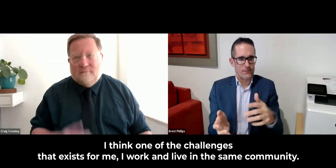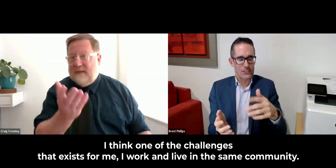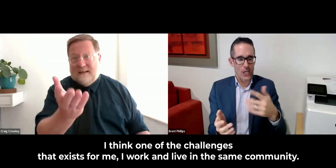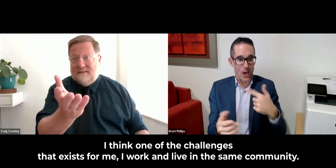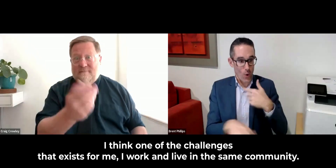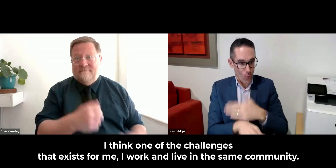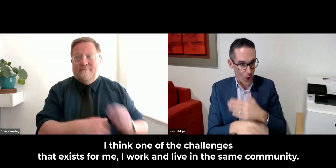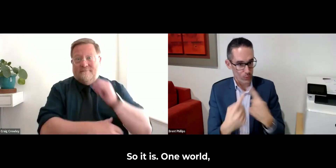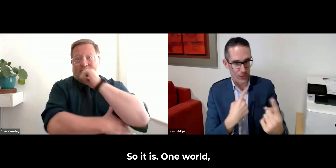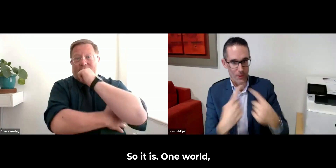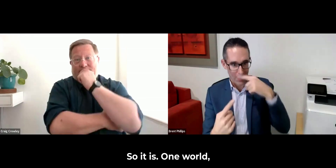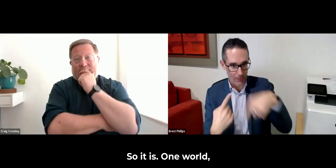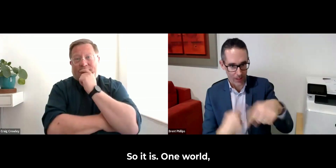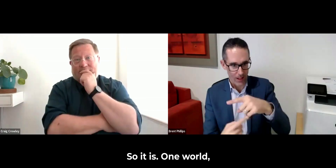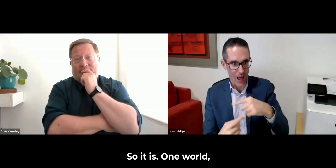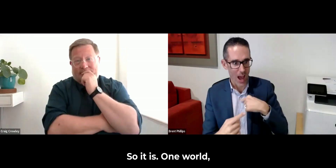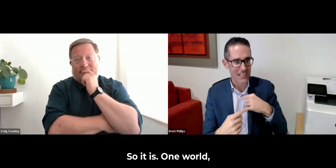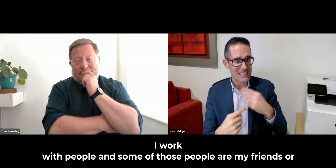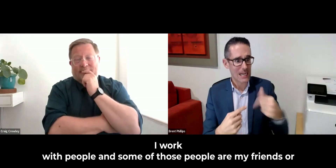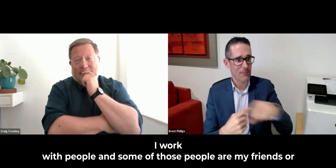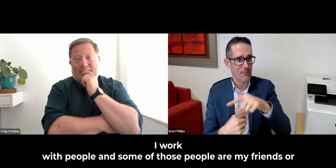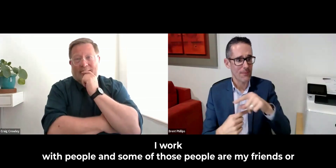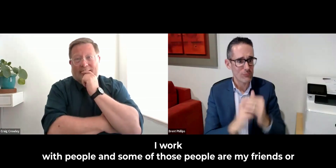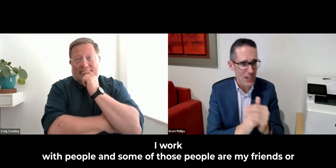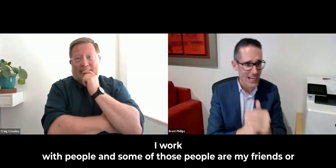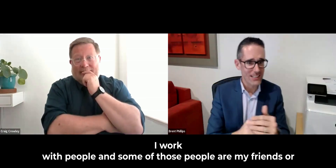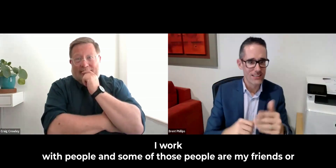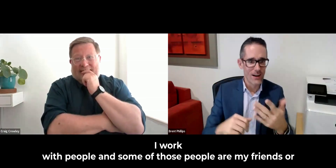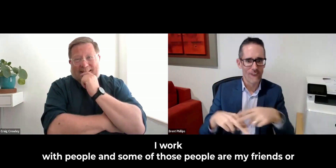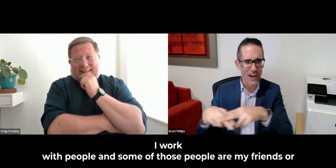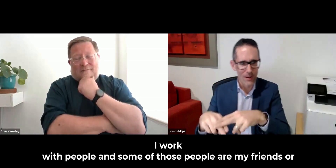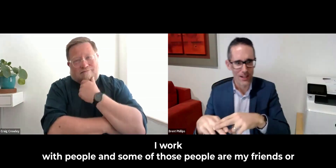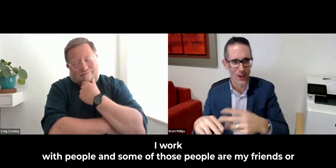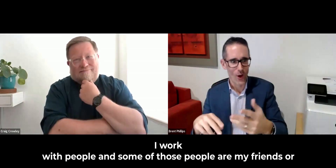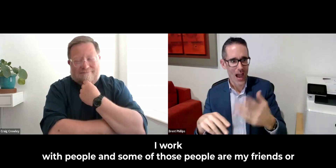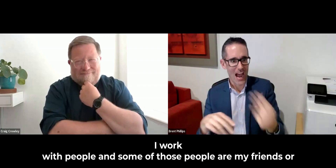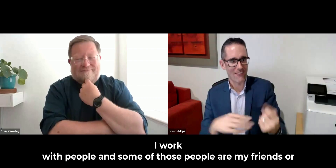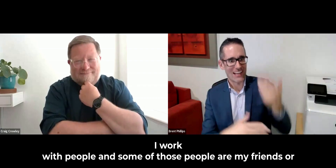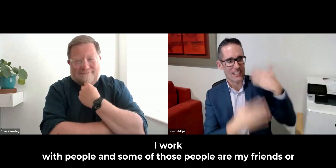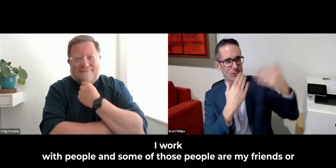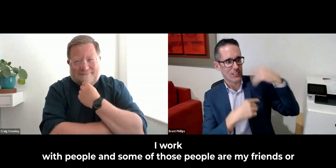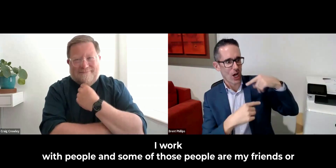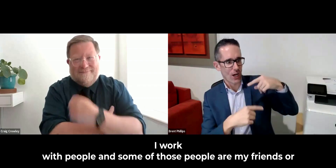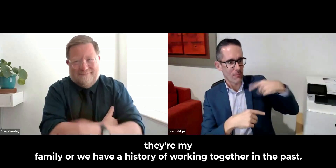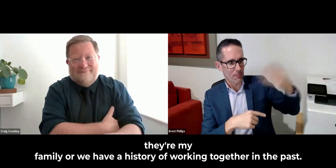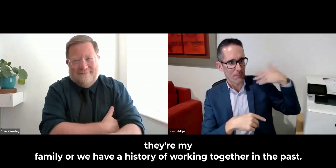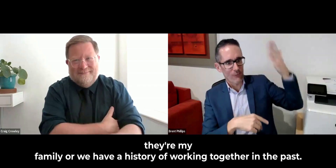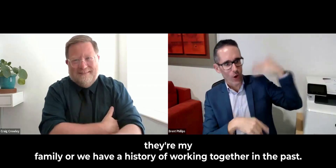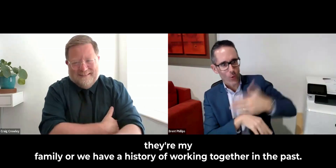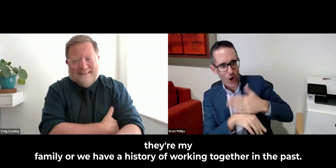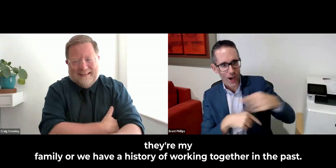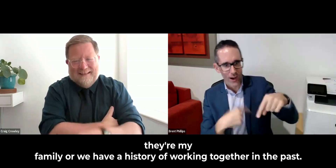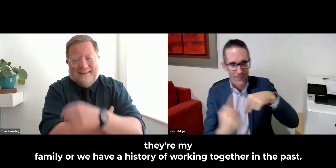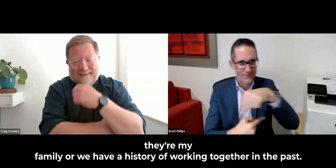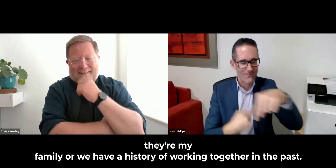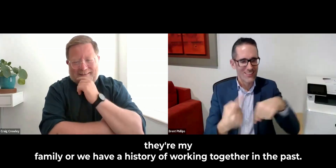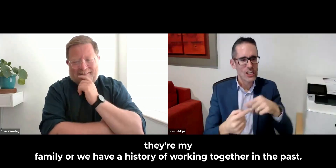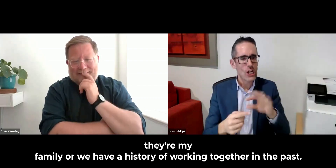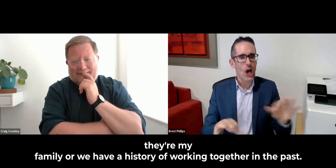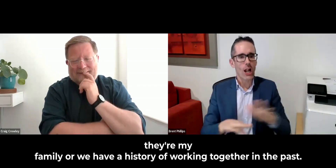same community. So it is one world. I work with people, and some of those people are my friends or they're my family, or we have a history